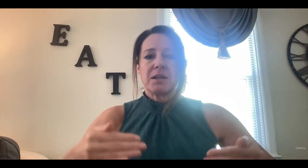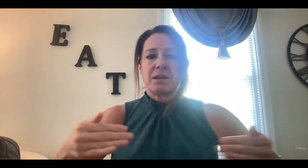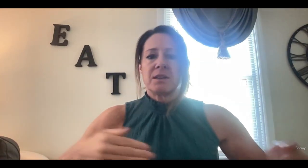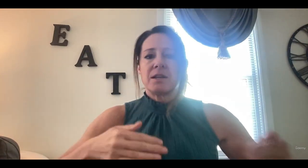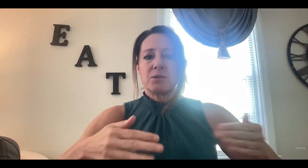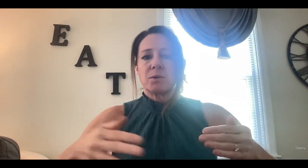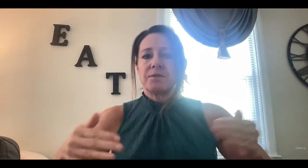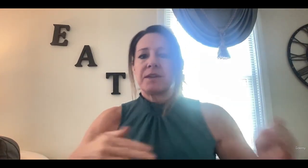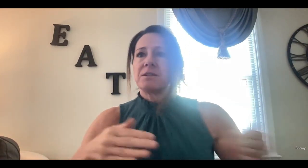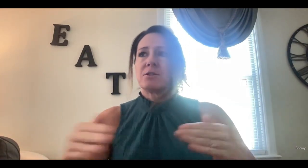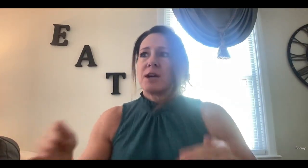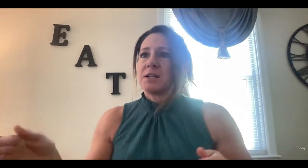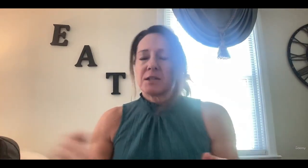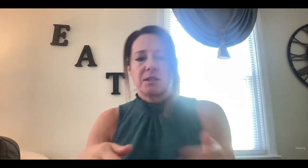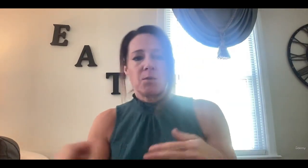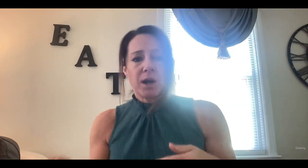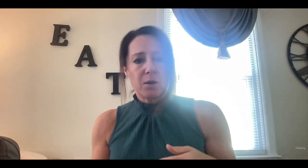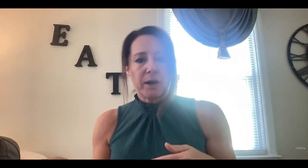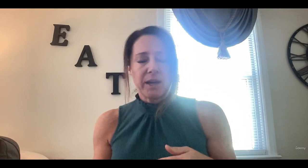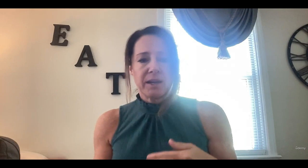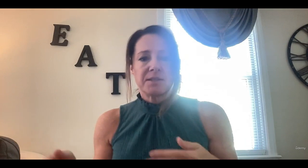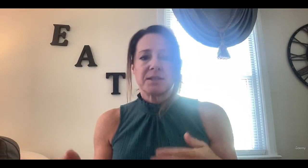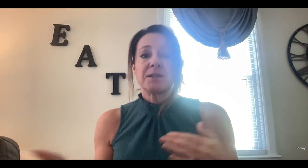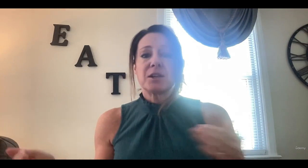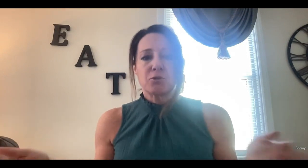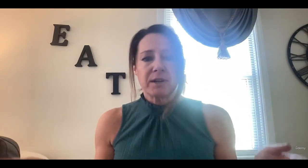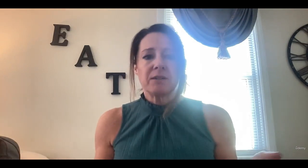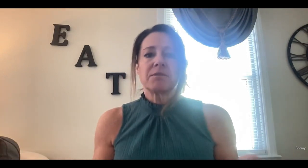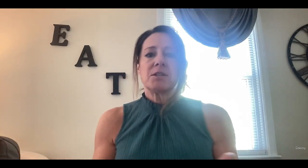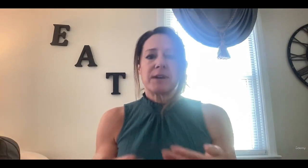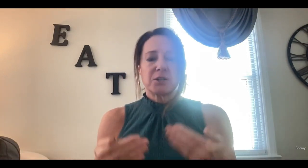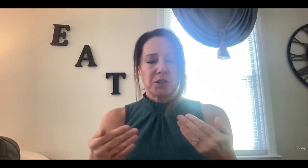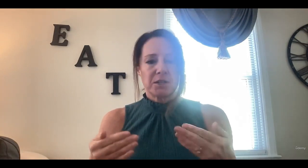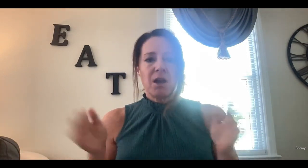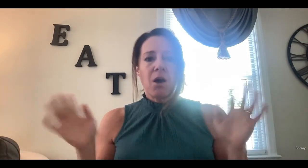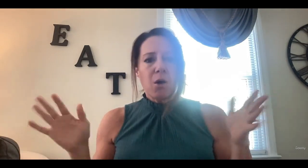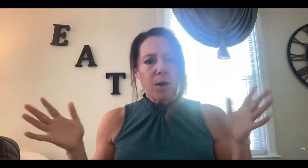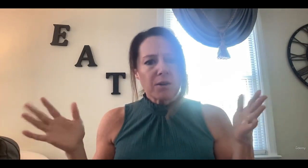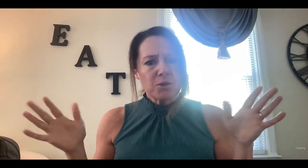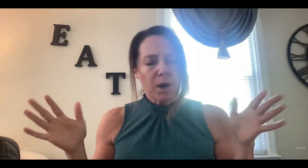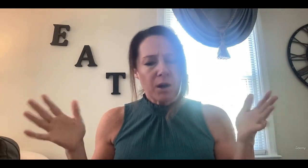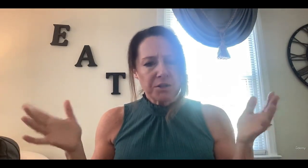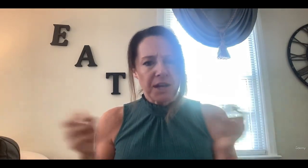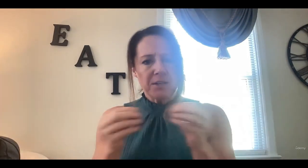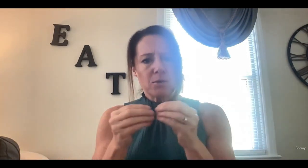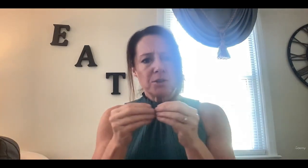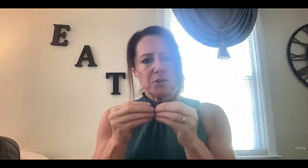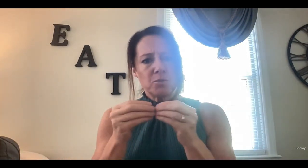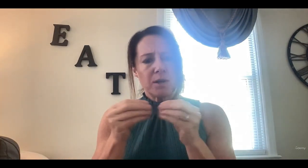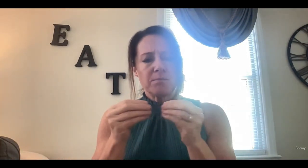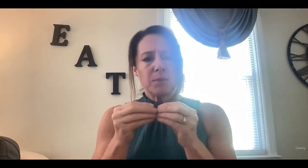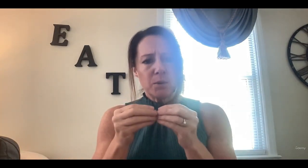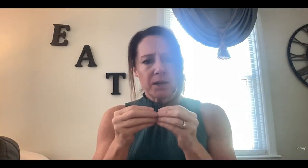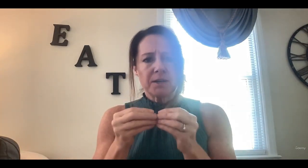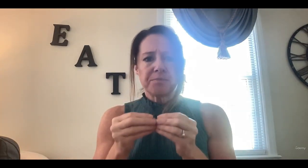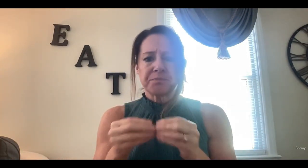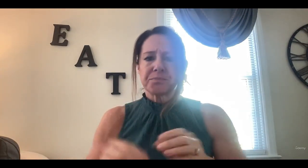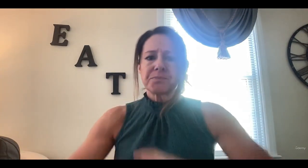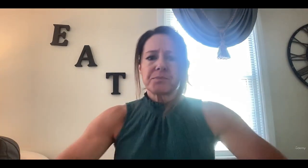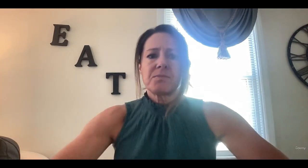they sort of get distracted and they walk away. It's a great redirection. Oh, are you all done, or did you want more?